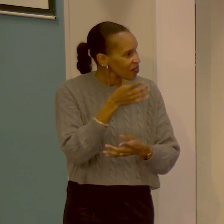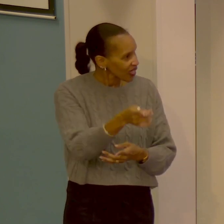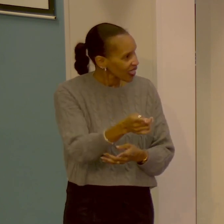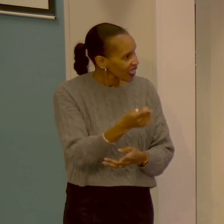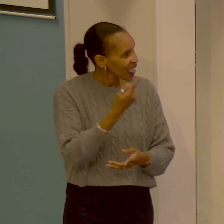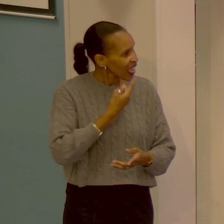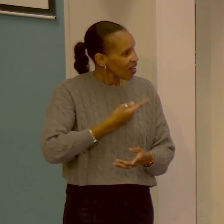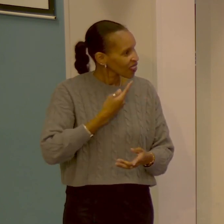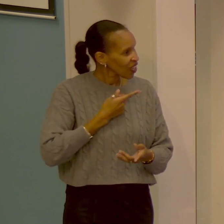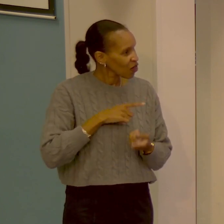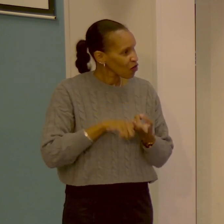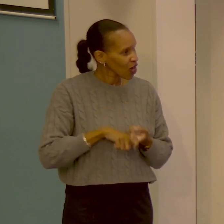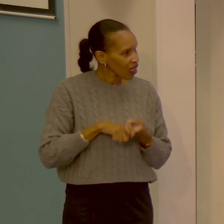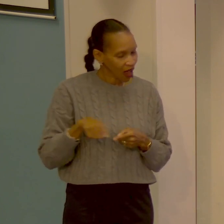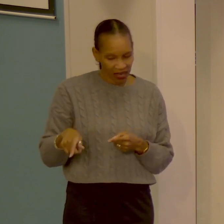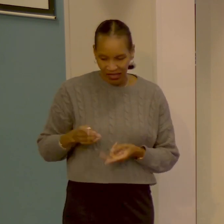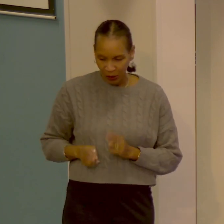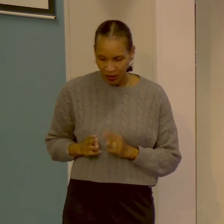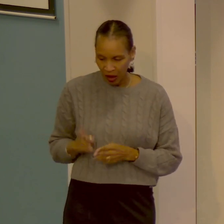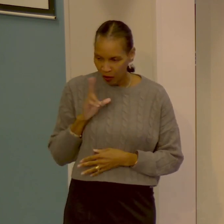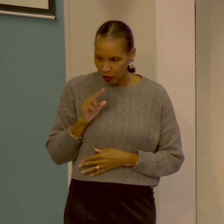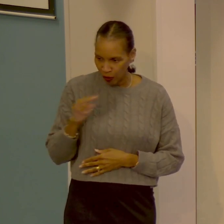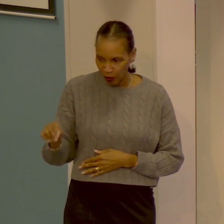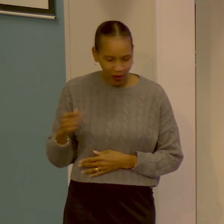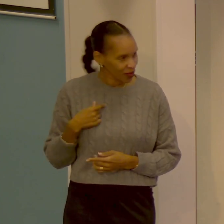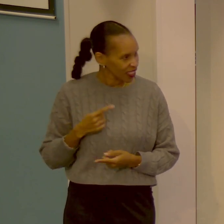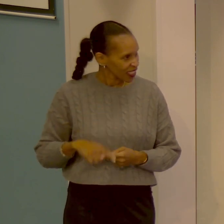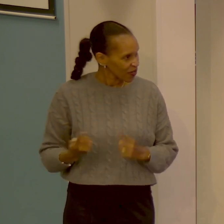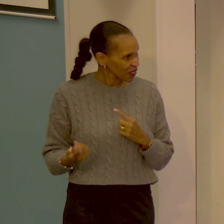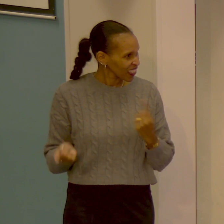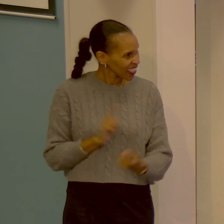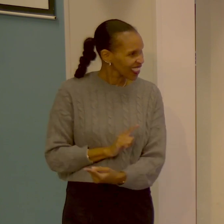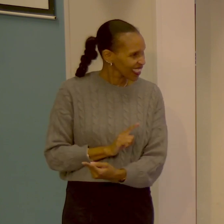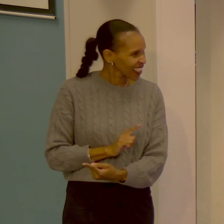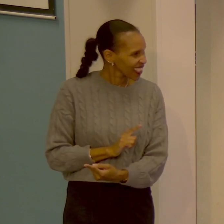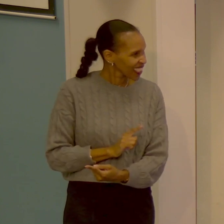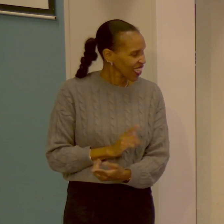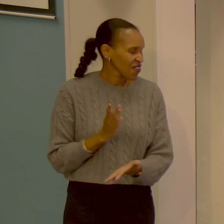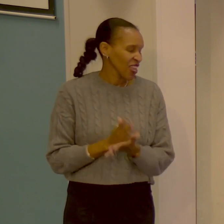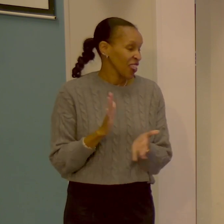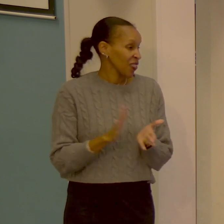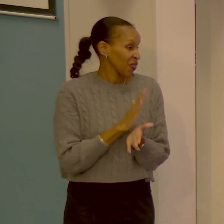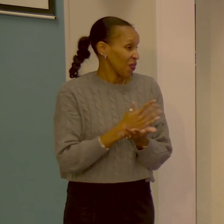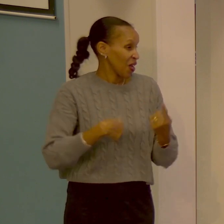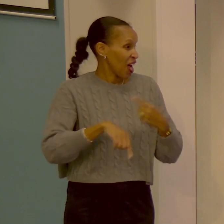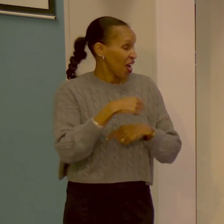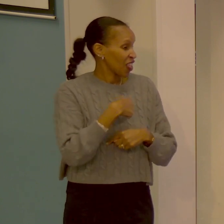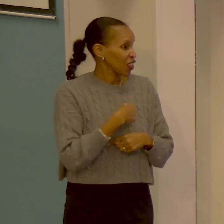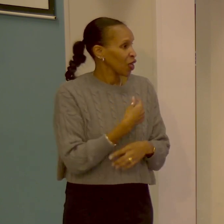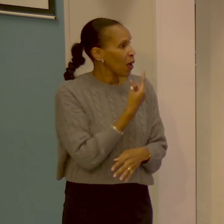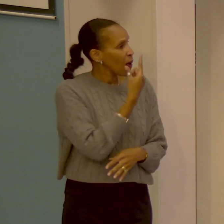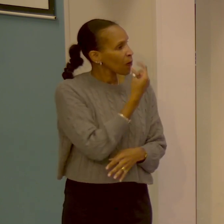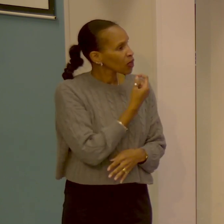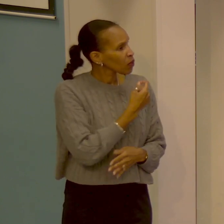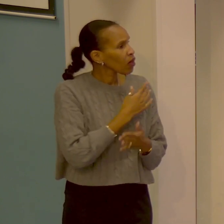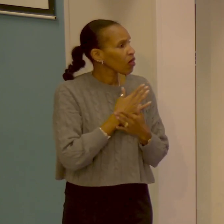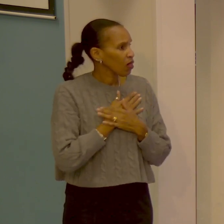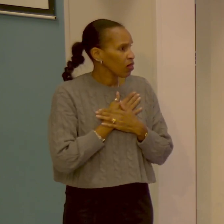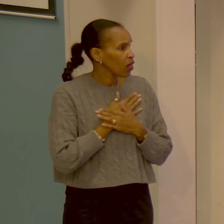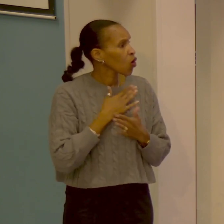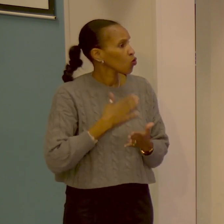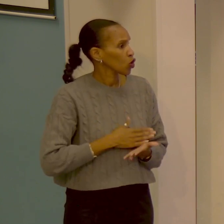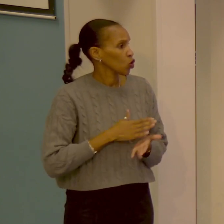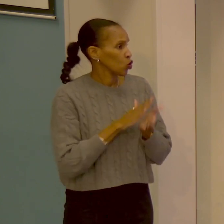will be relying on the translation for once. So a real joy for us. Is it possible? We'd love to pray for